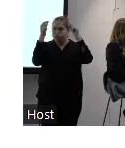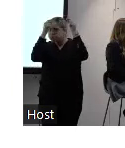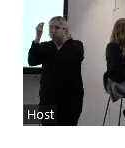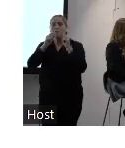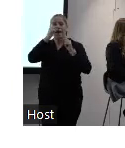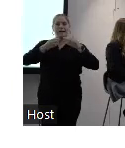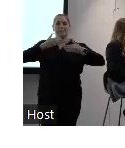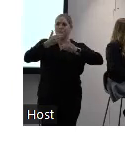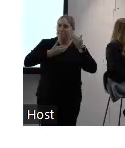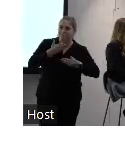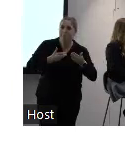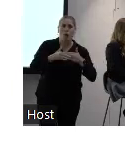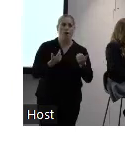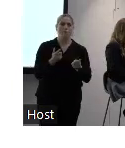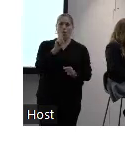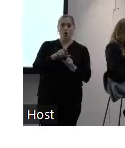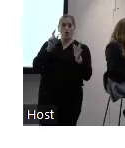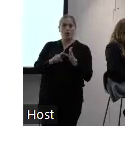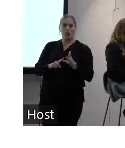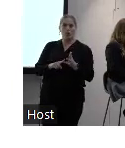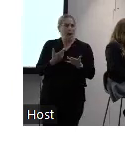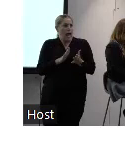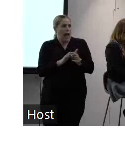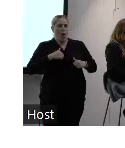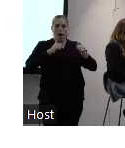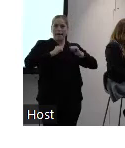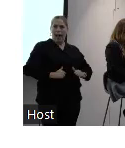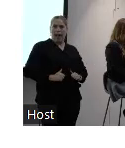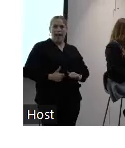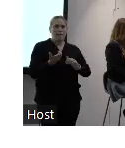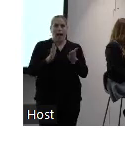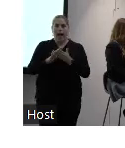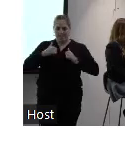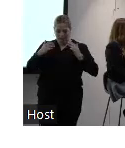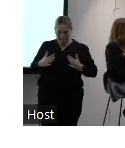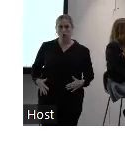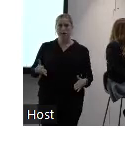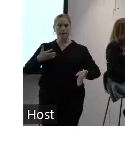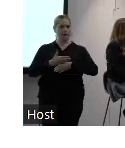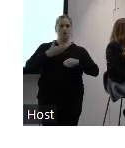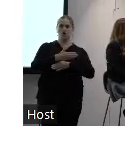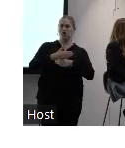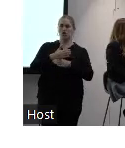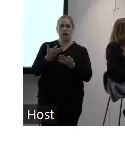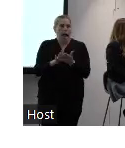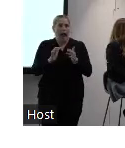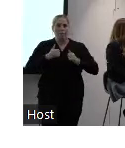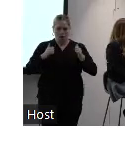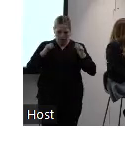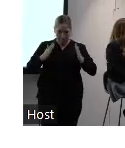tell us what to do, how to do it. They keep our body functioning. They keep all of our systems